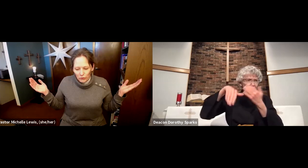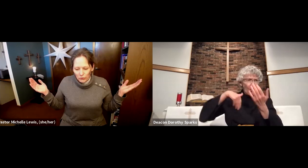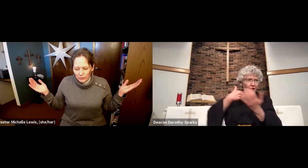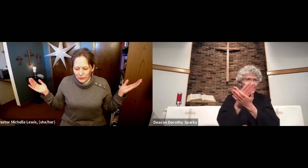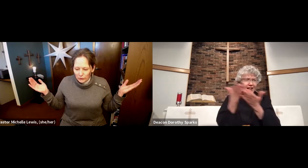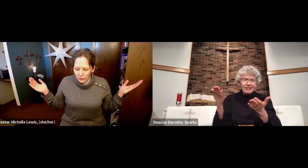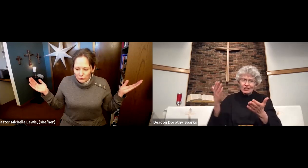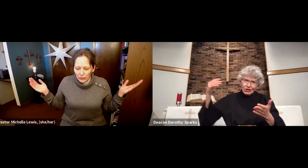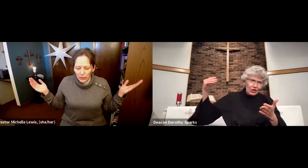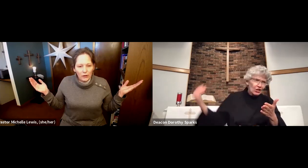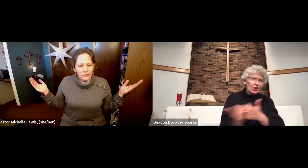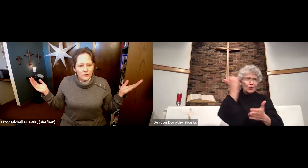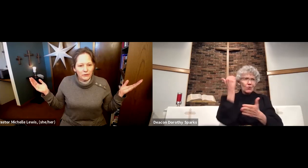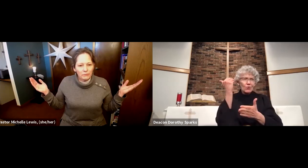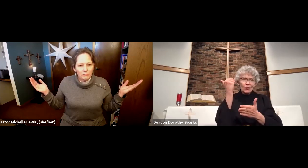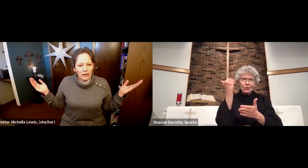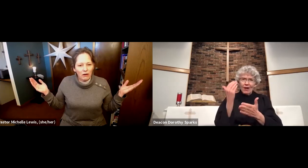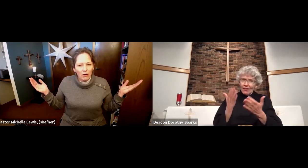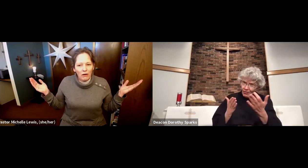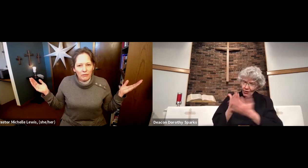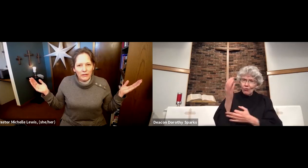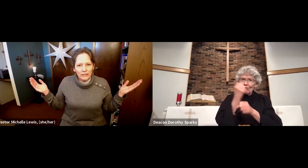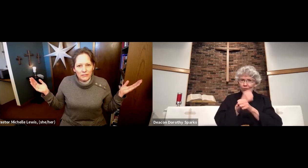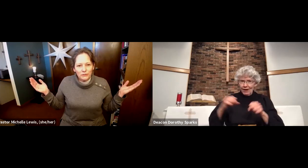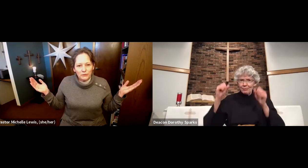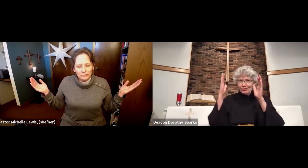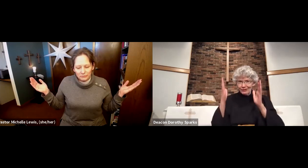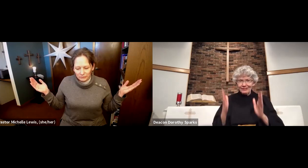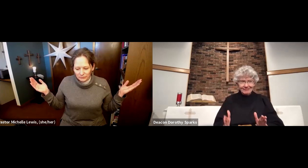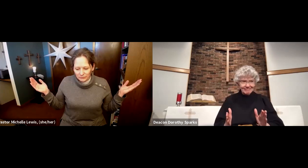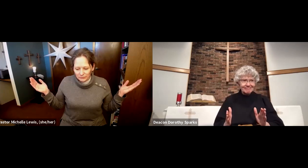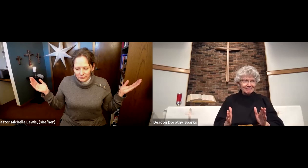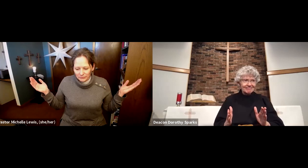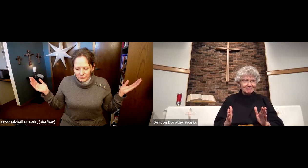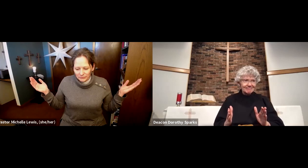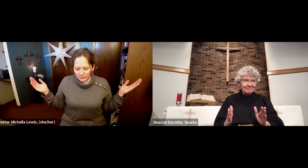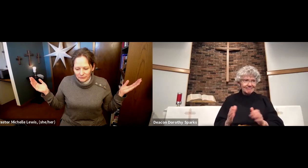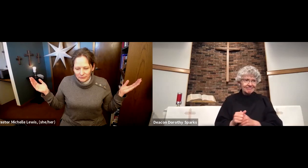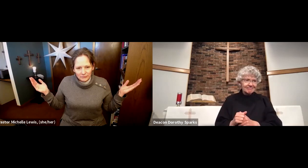through whom you will also make all things new.